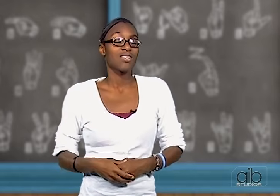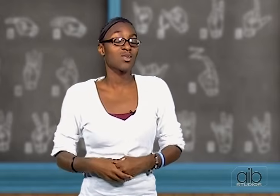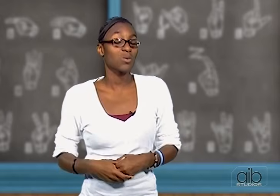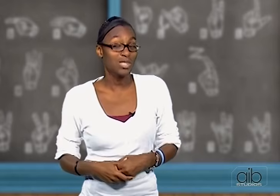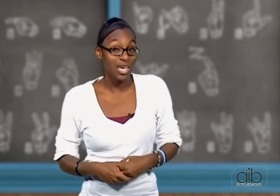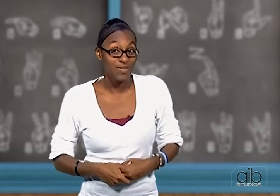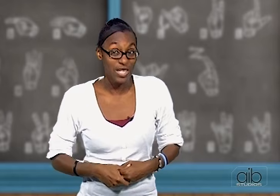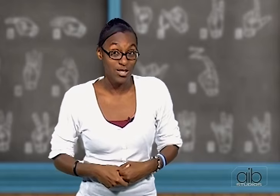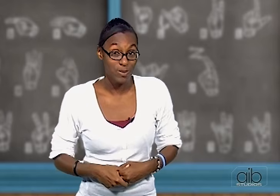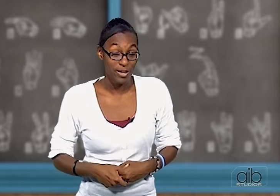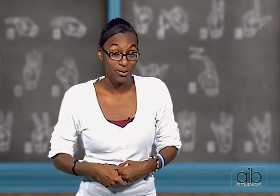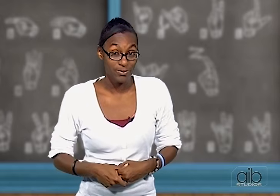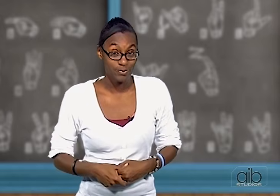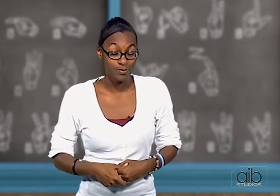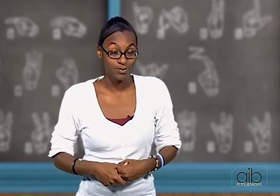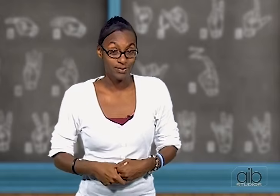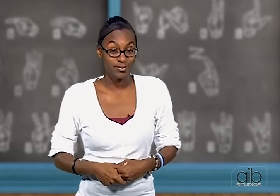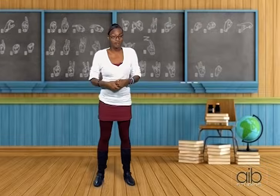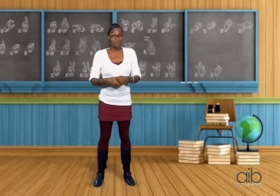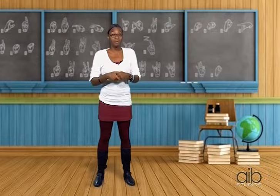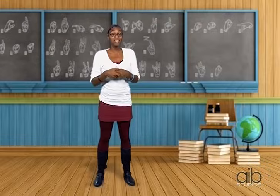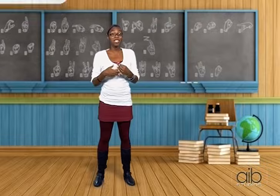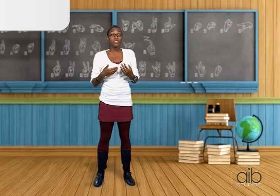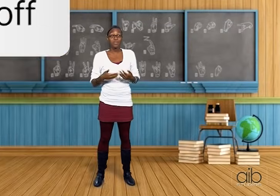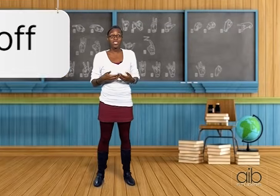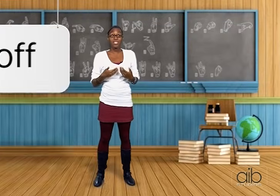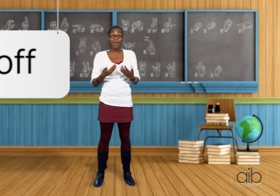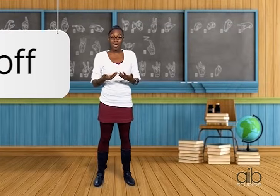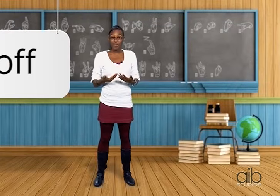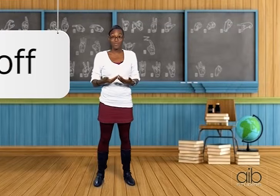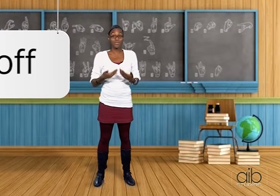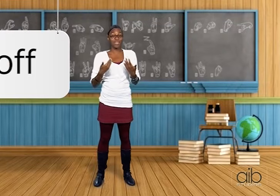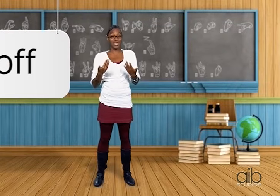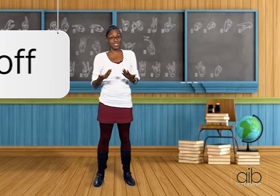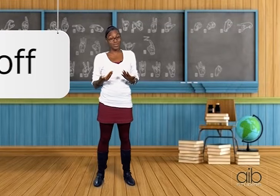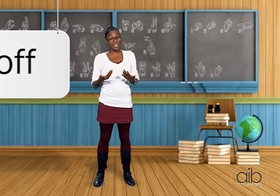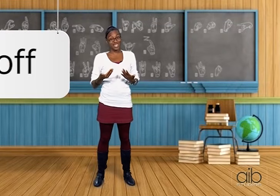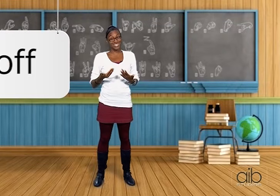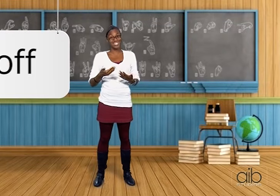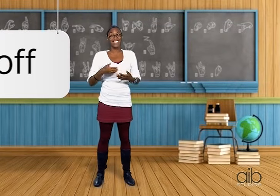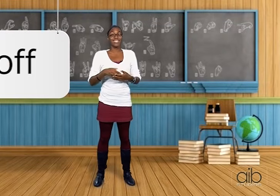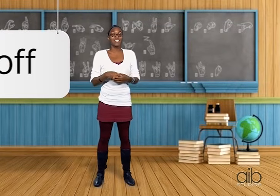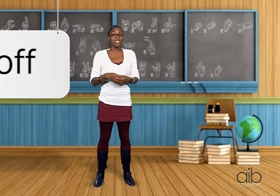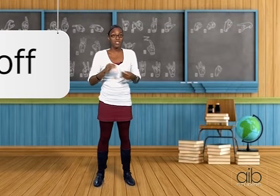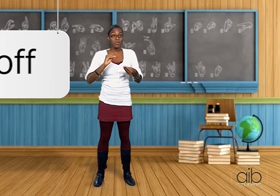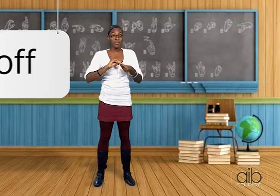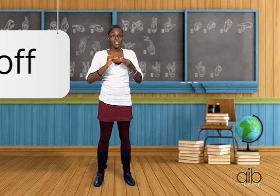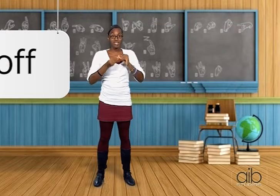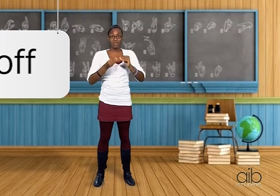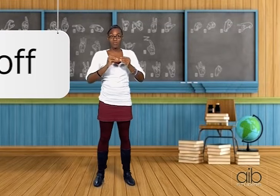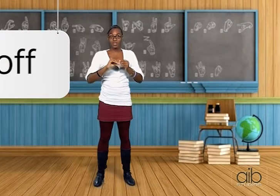So what did I finger spell? If you said off, that is correct. So let's go with number